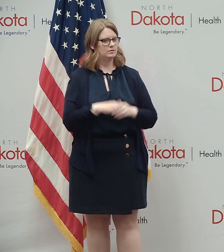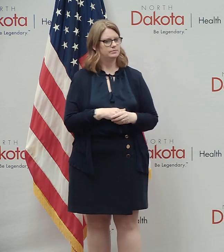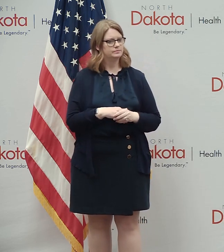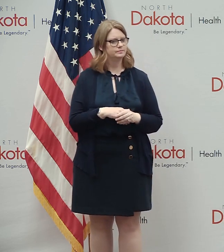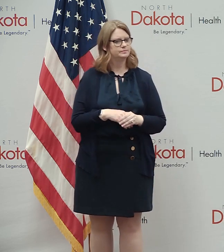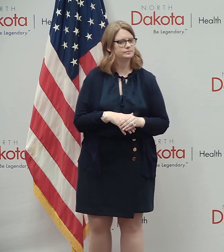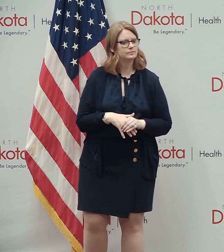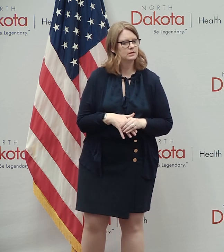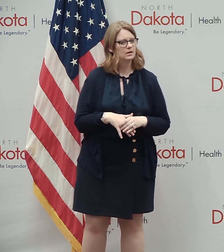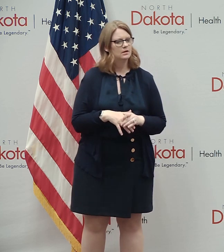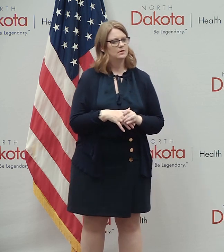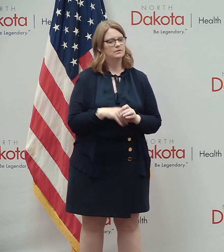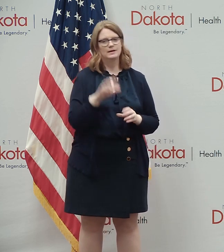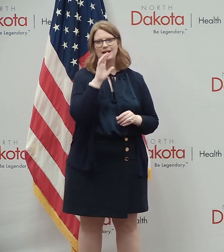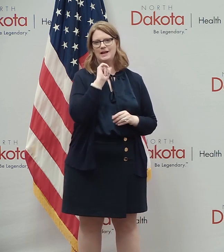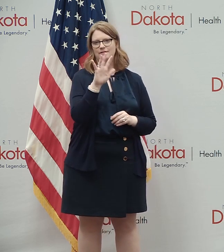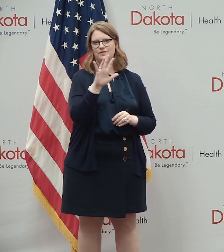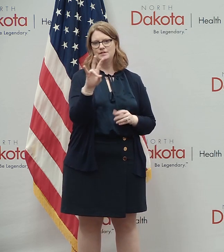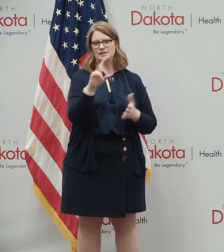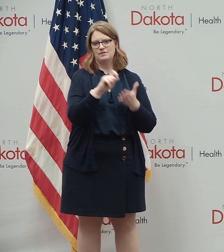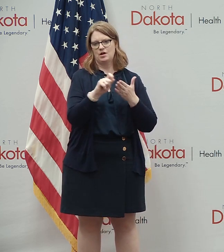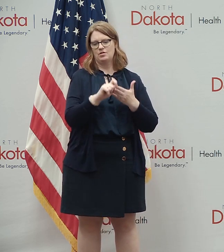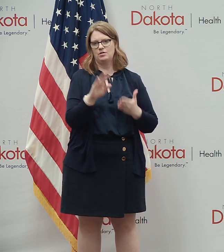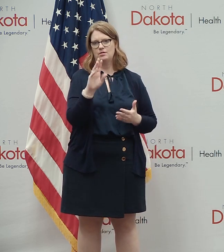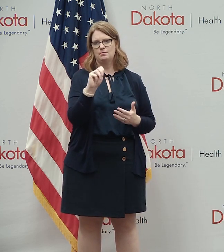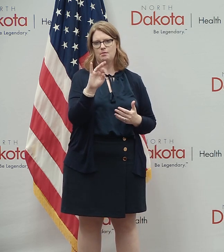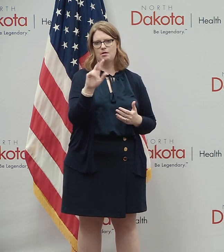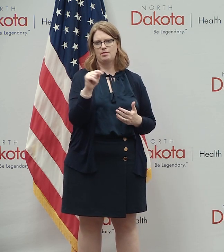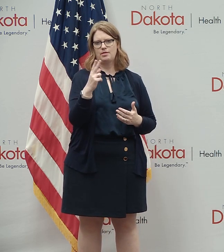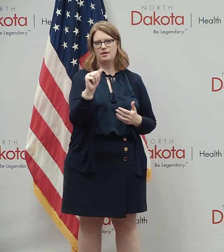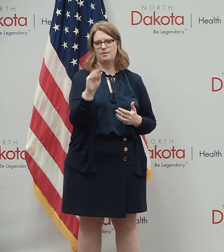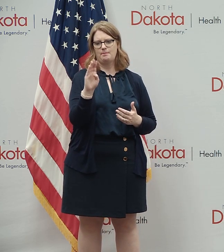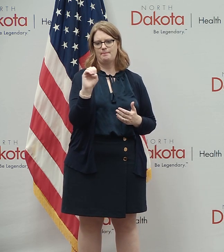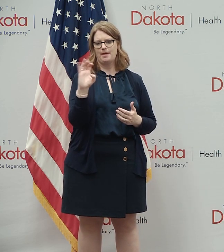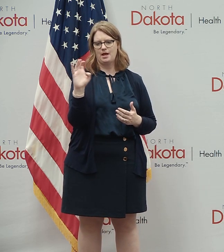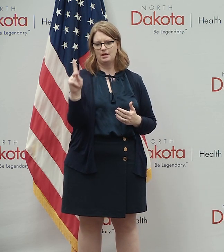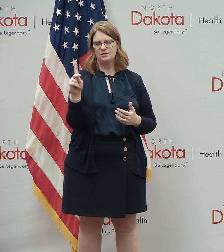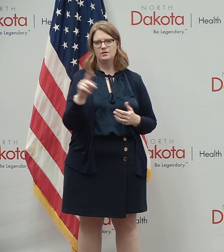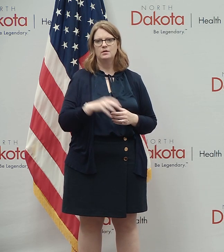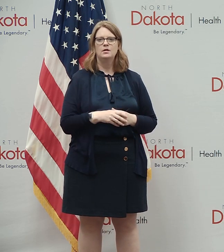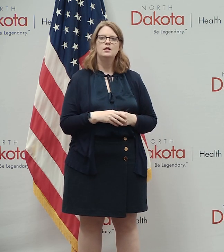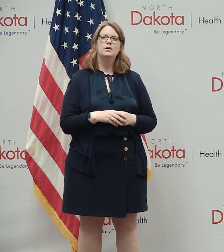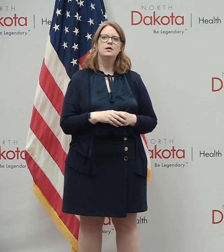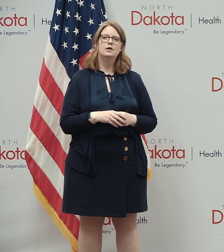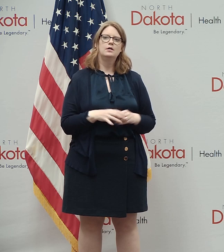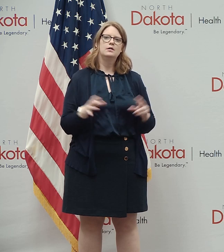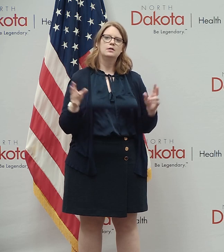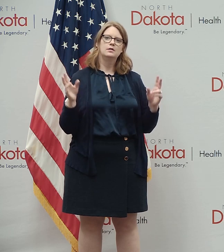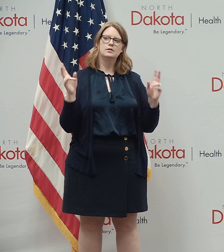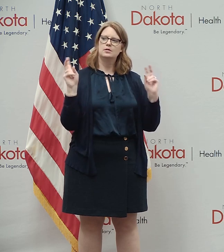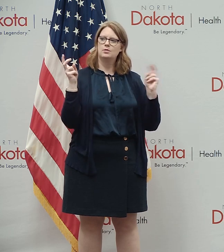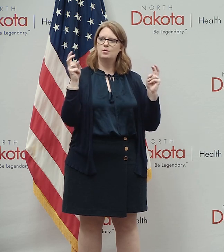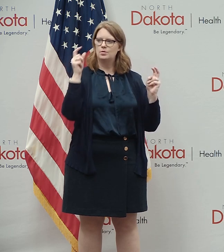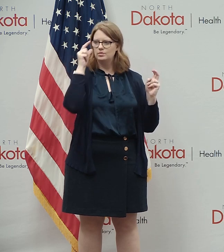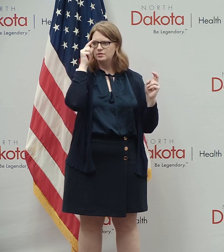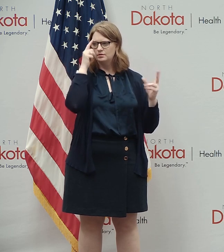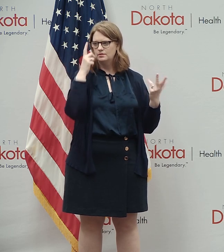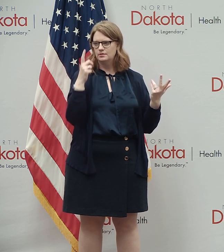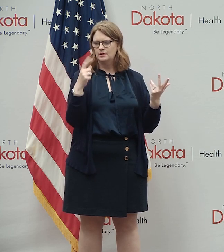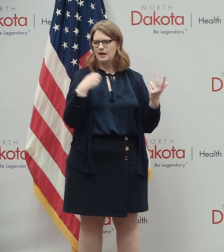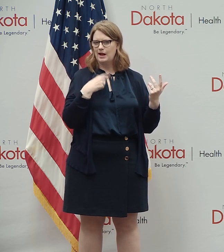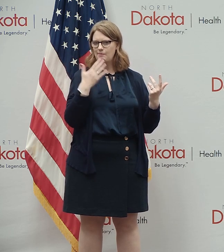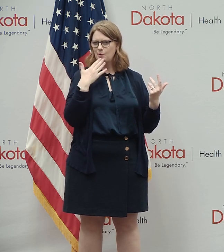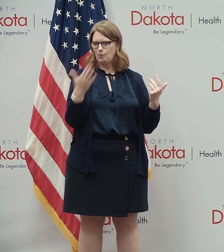from a 57-year-old author, Martha Beck. This is a quote that makes me grateful